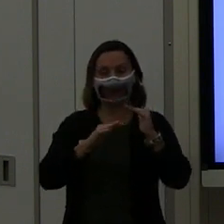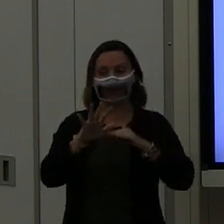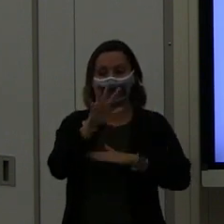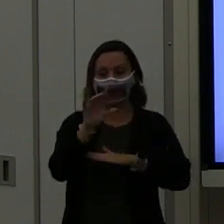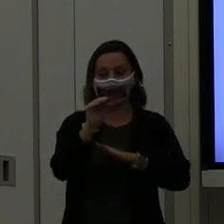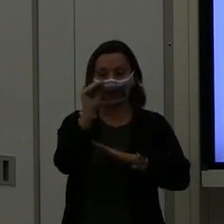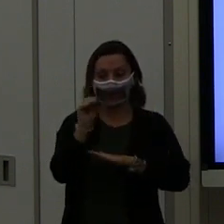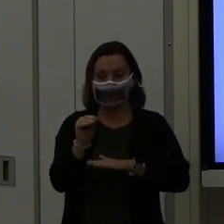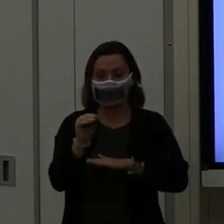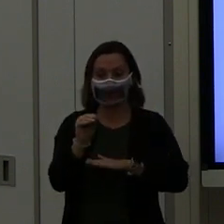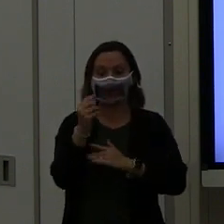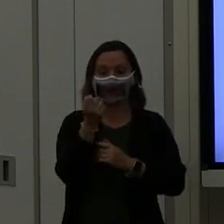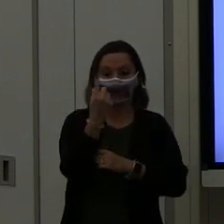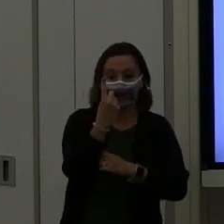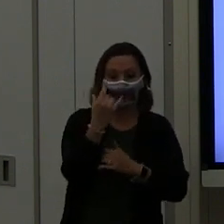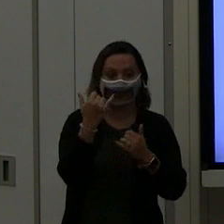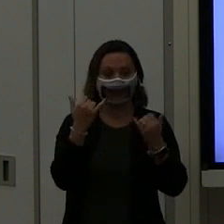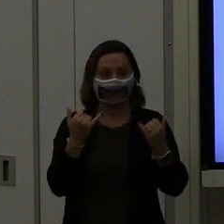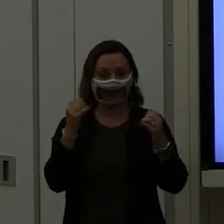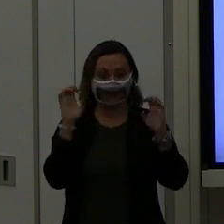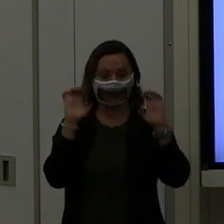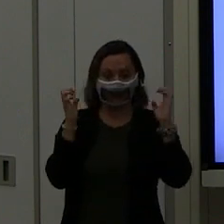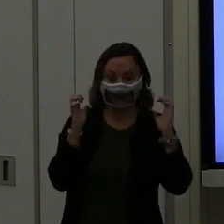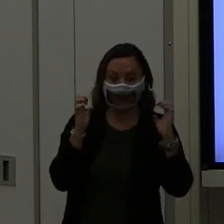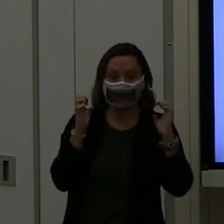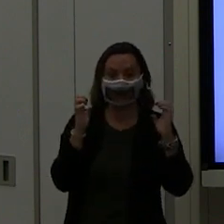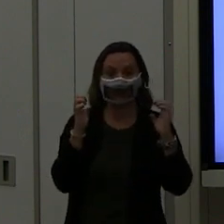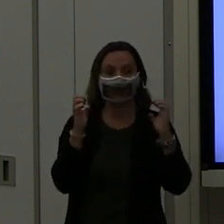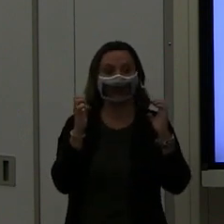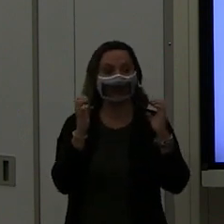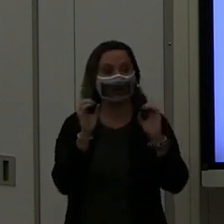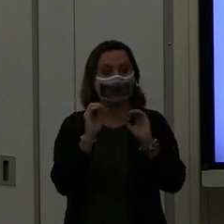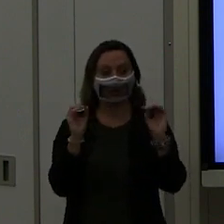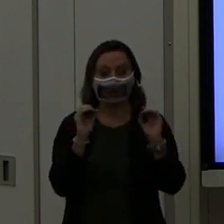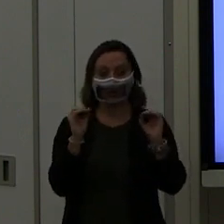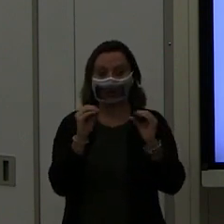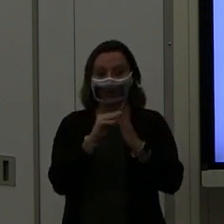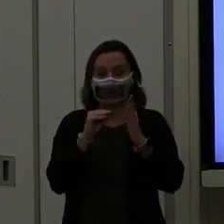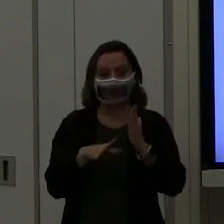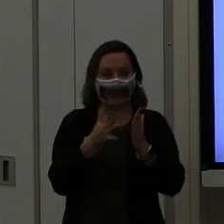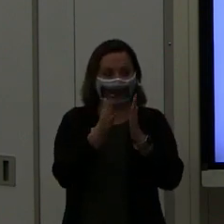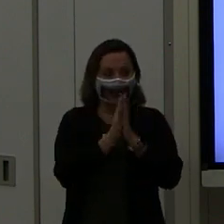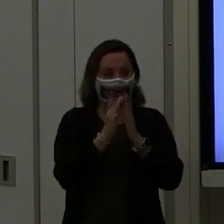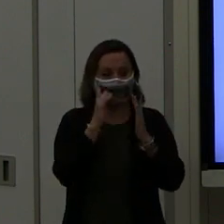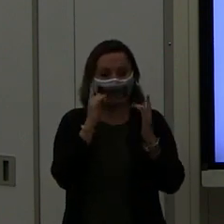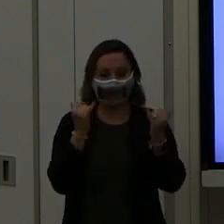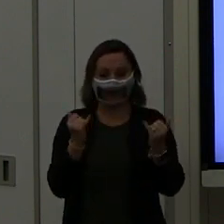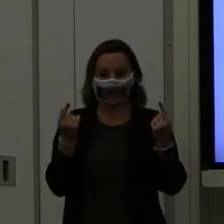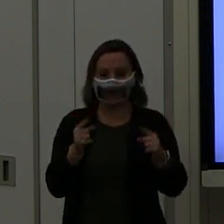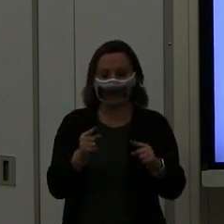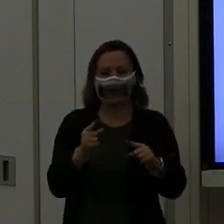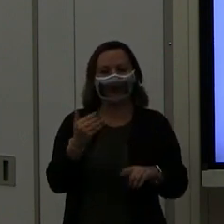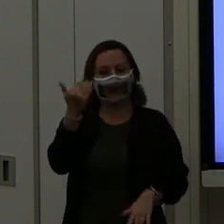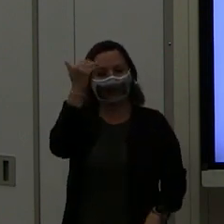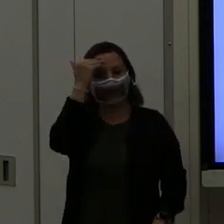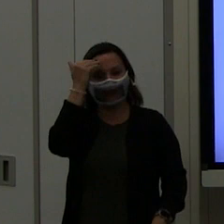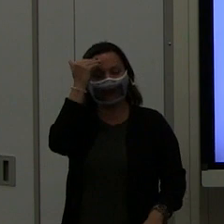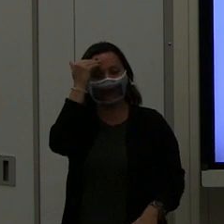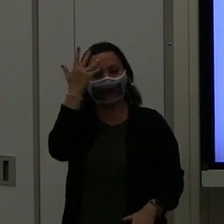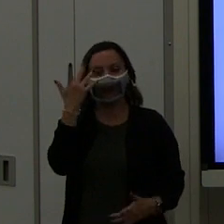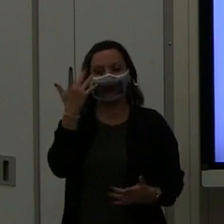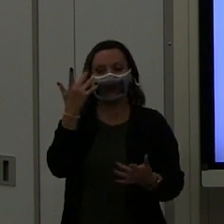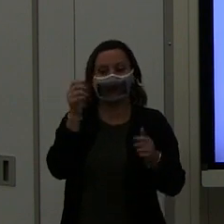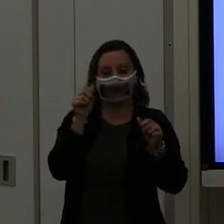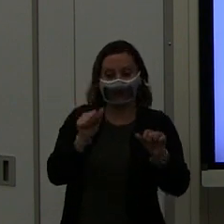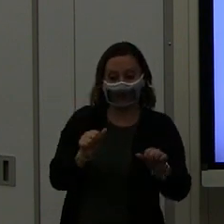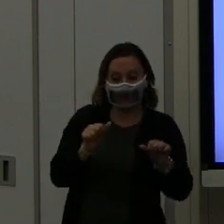that this was emergency learning, no student asked to be learning at home during this time, And so we had to be cognizant of the